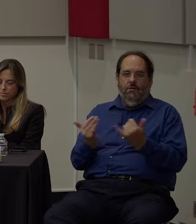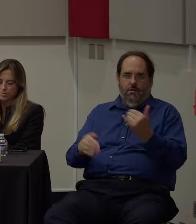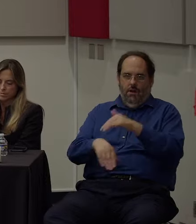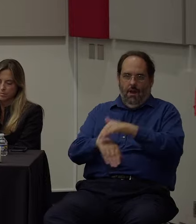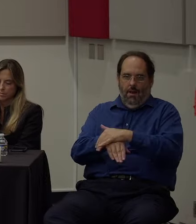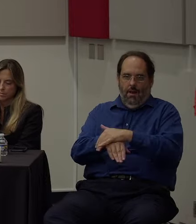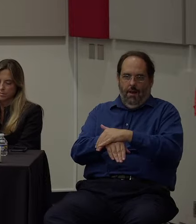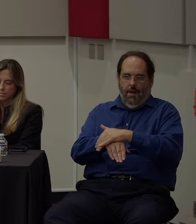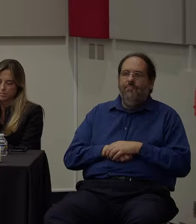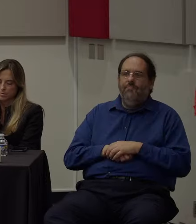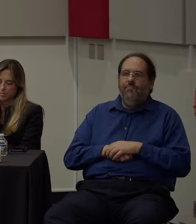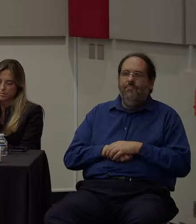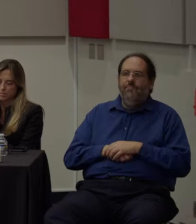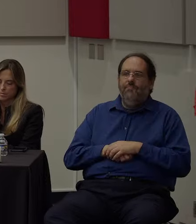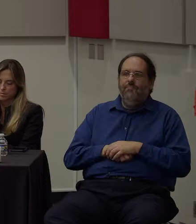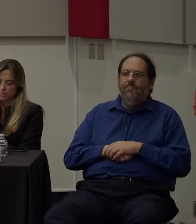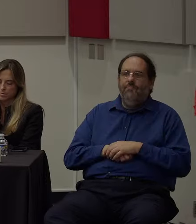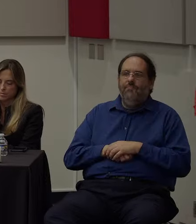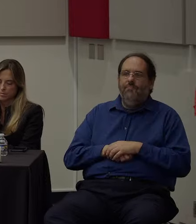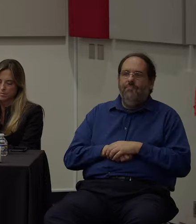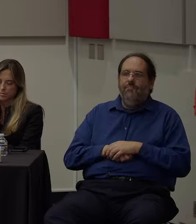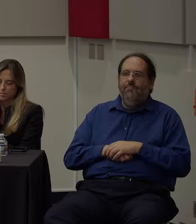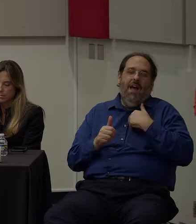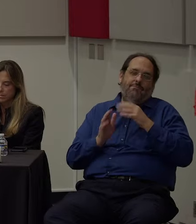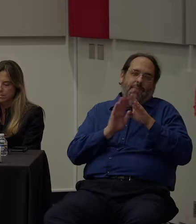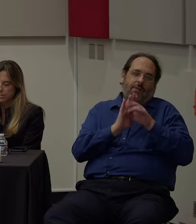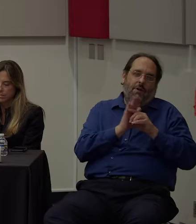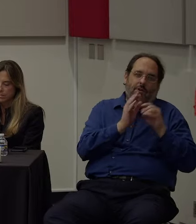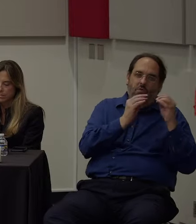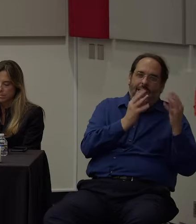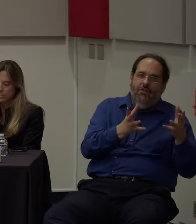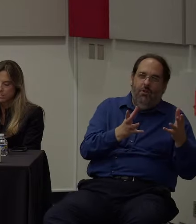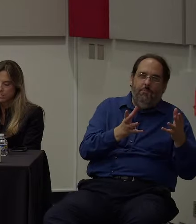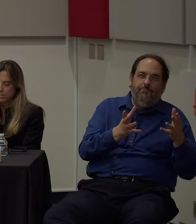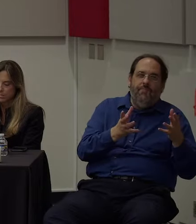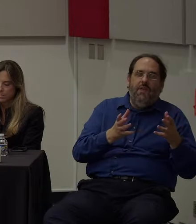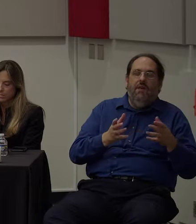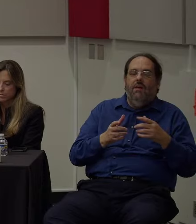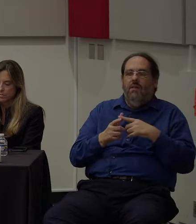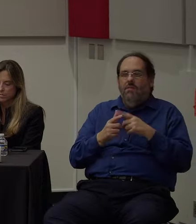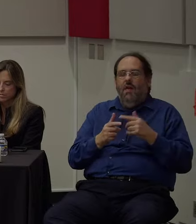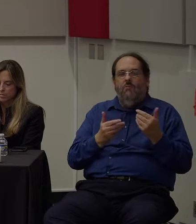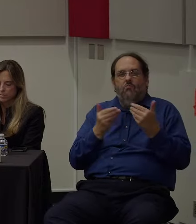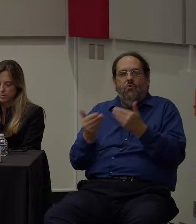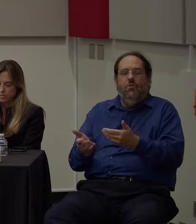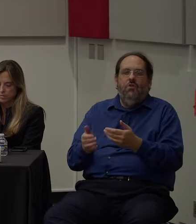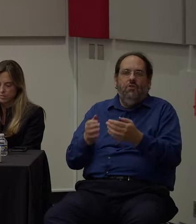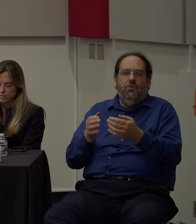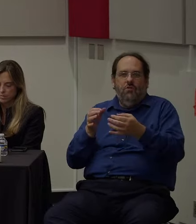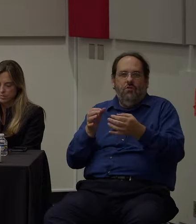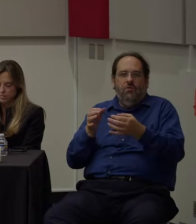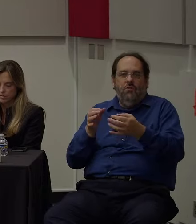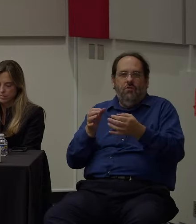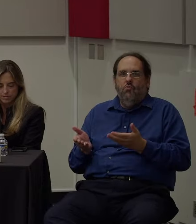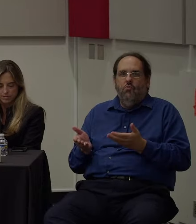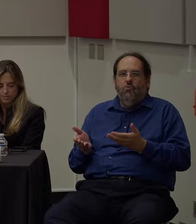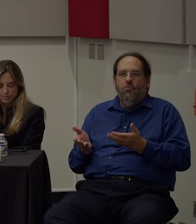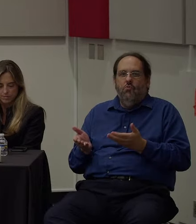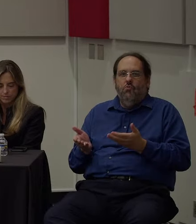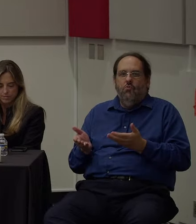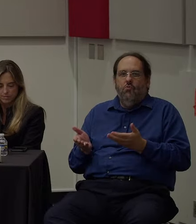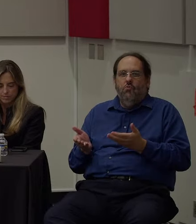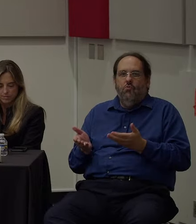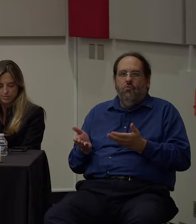tonight. We will begin with some background information, then move to describing the proposed